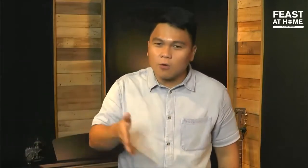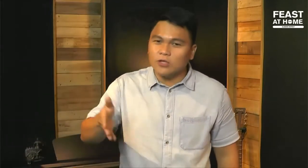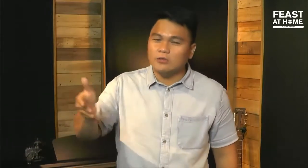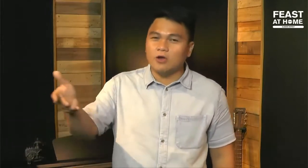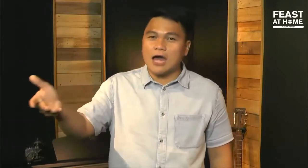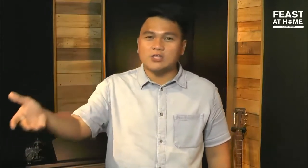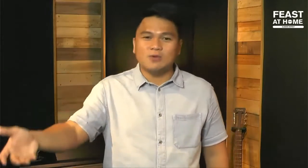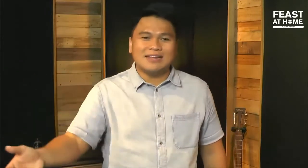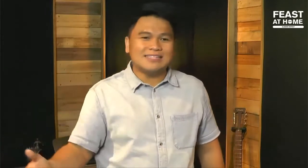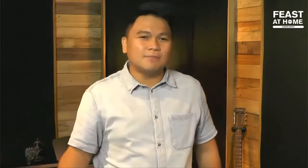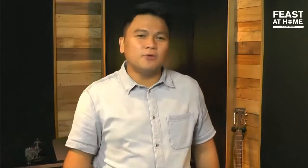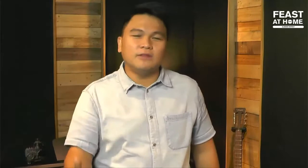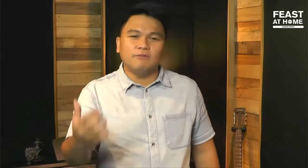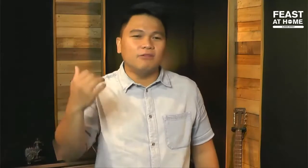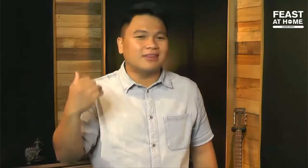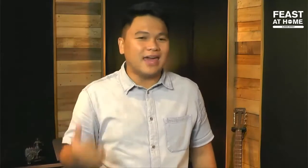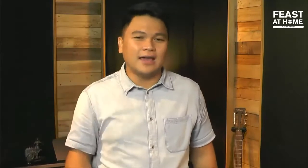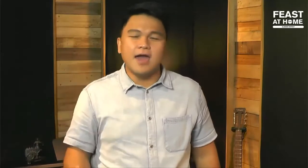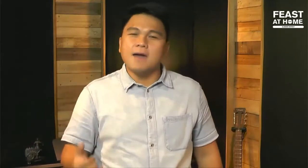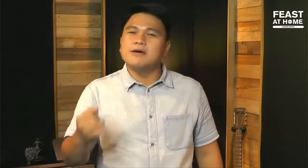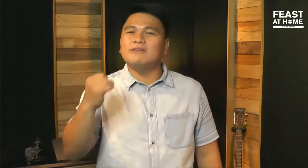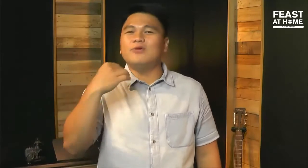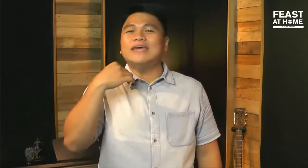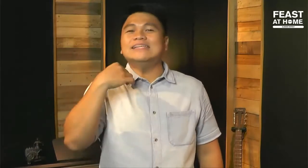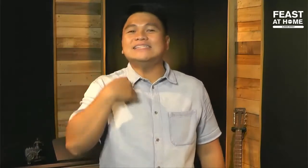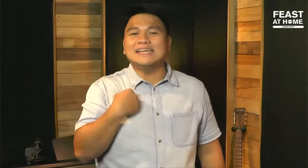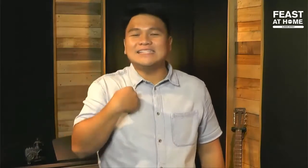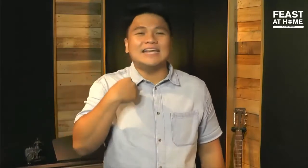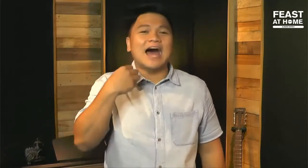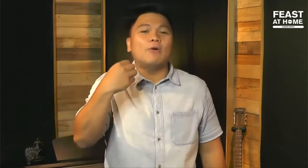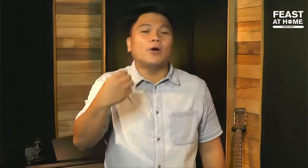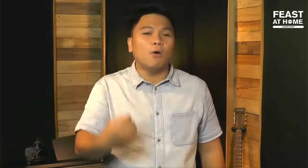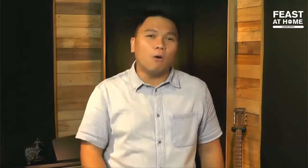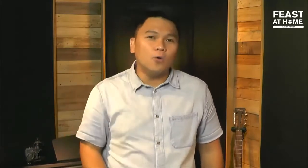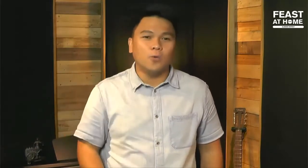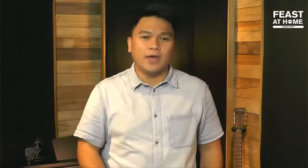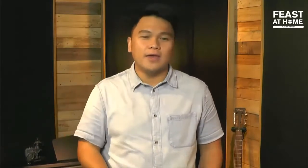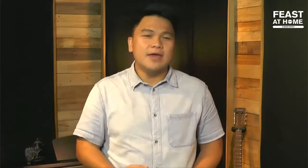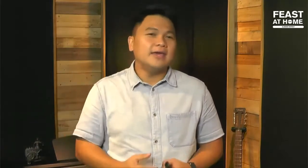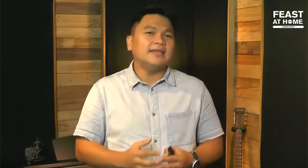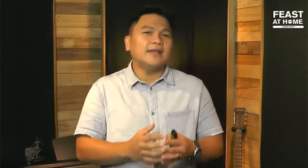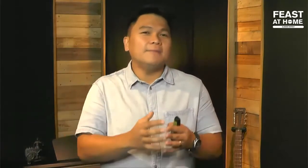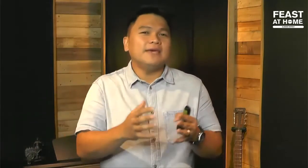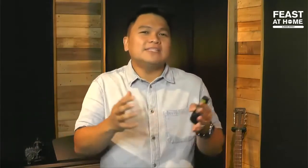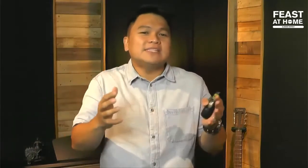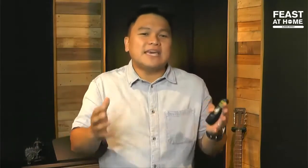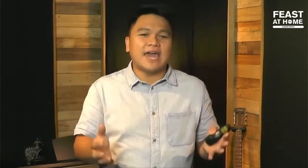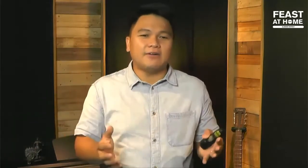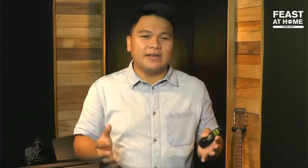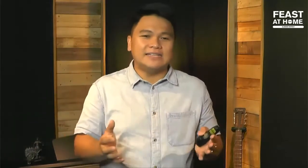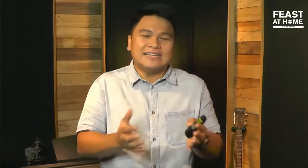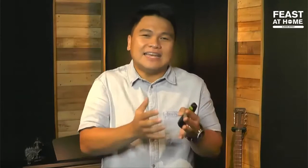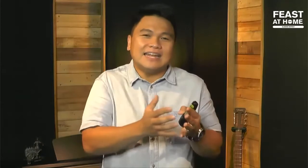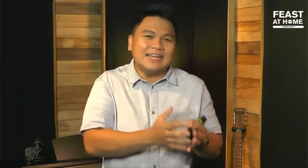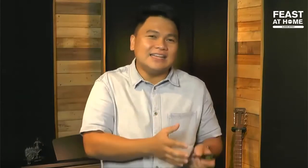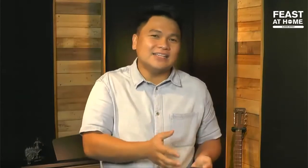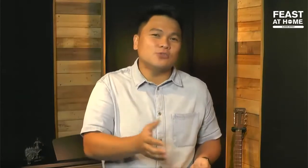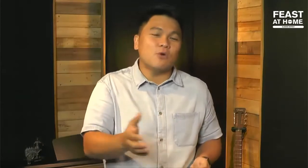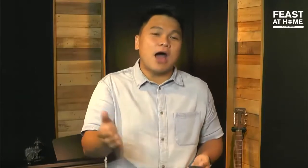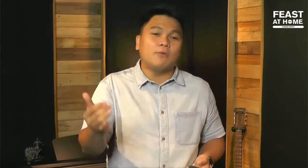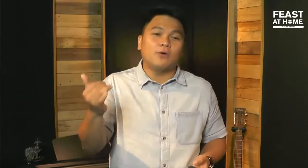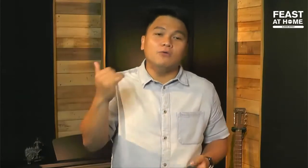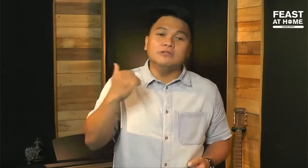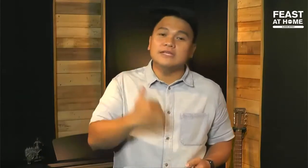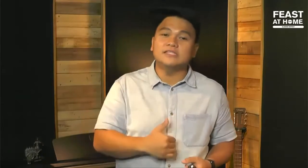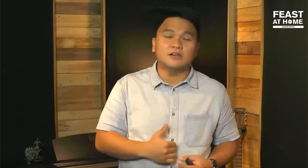it according to God's will, it's a beautiful thing. But if we insist in our own way, it can be scary as it can lead us